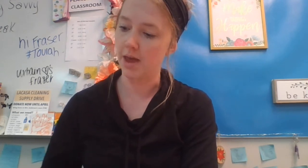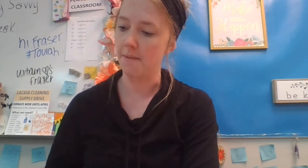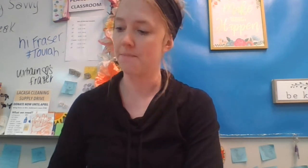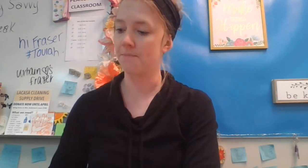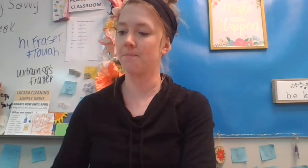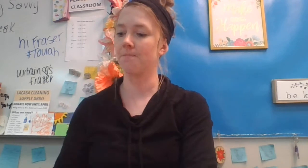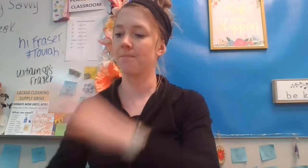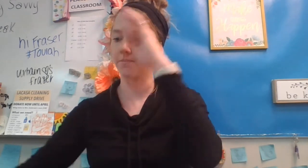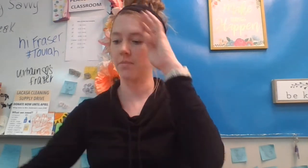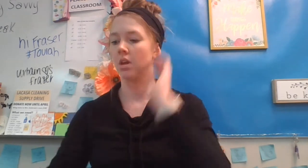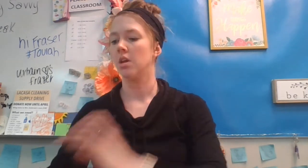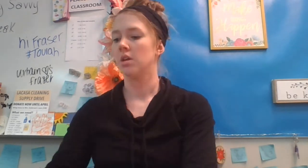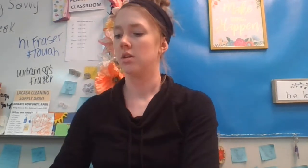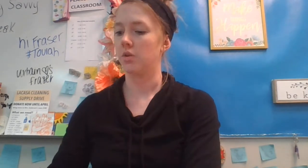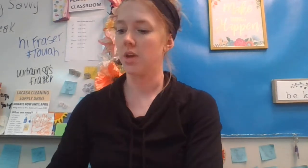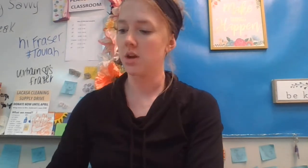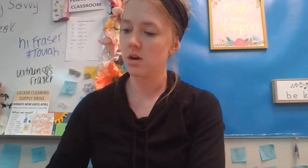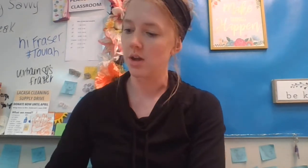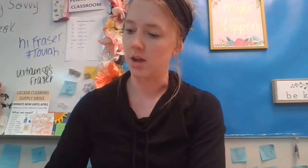Okay. So here